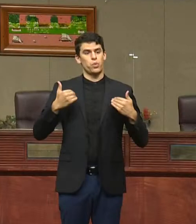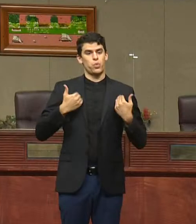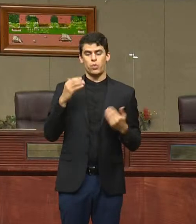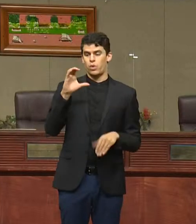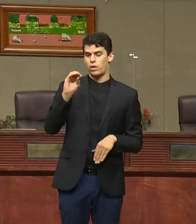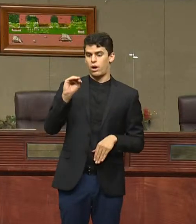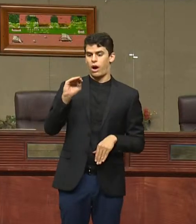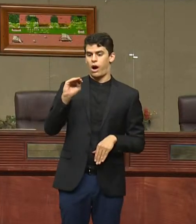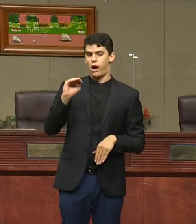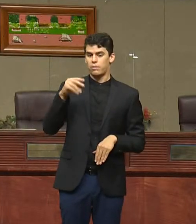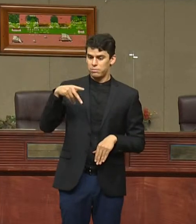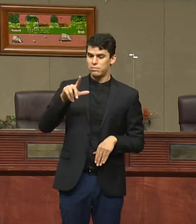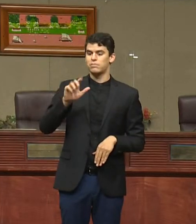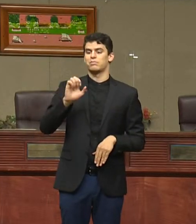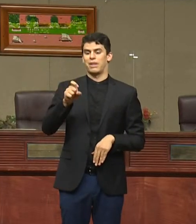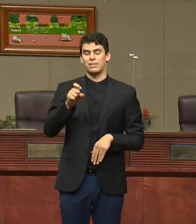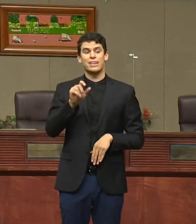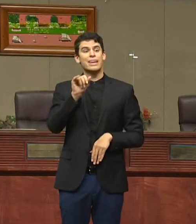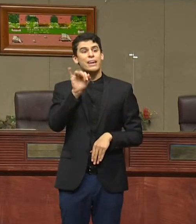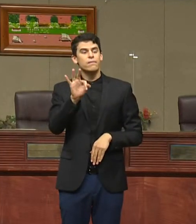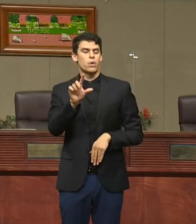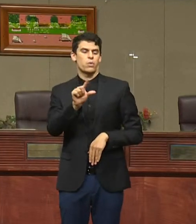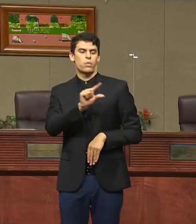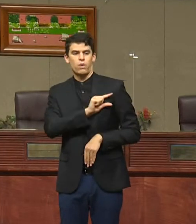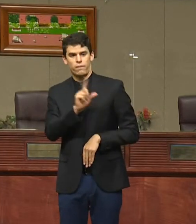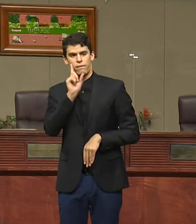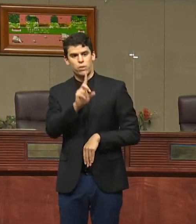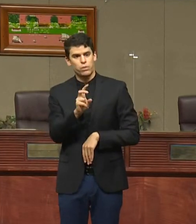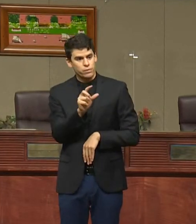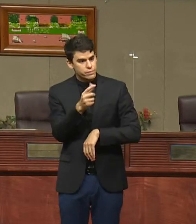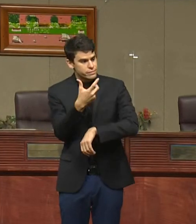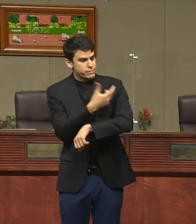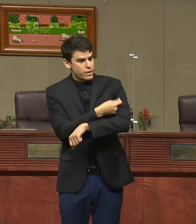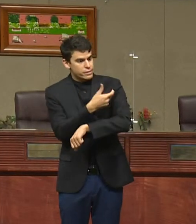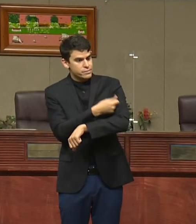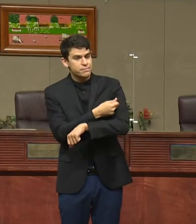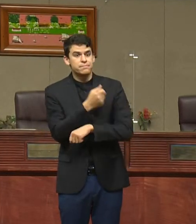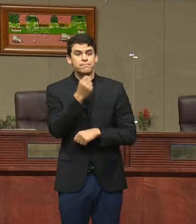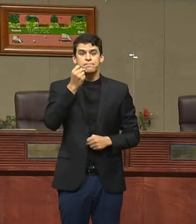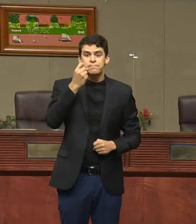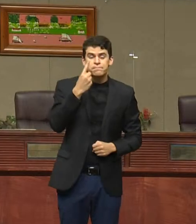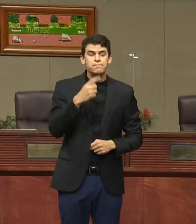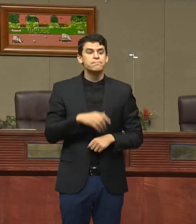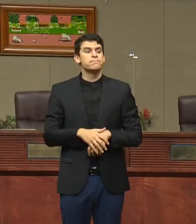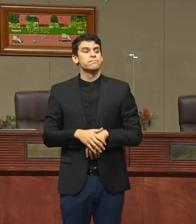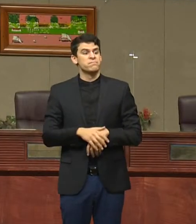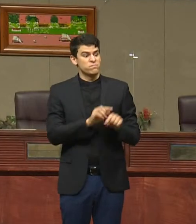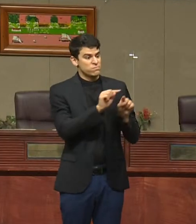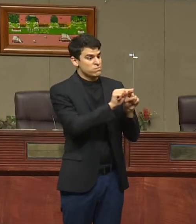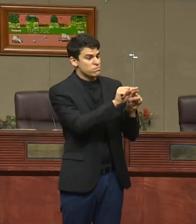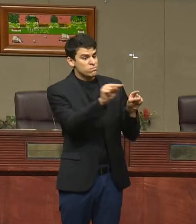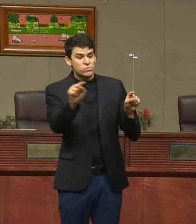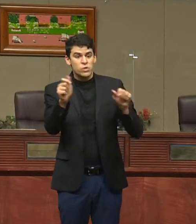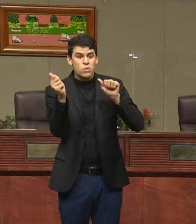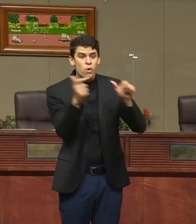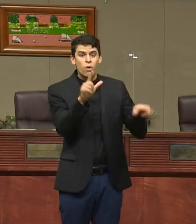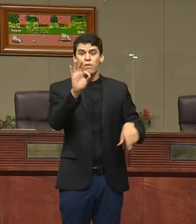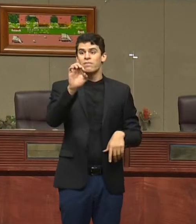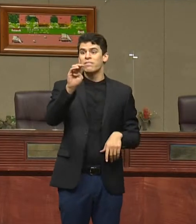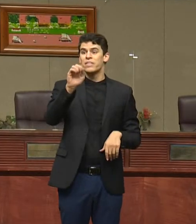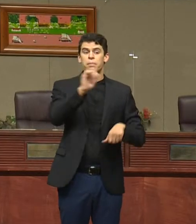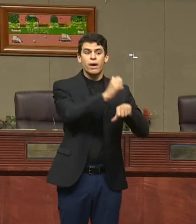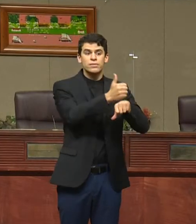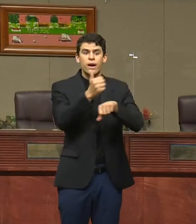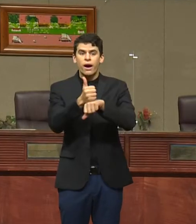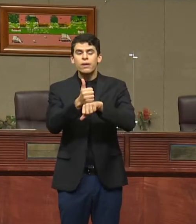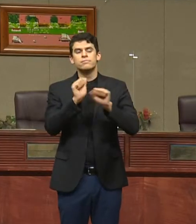for anyone who qualifies for the vaccine. Again, all of these sites are walk-up only. There